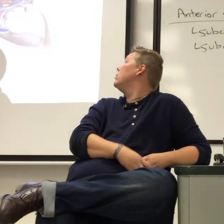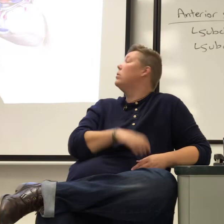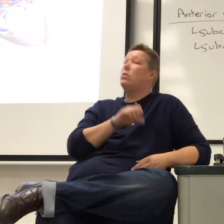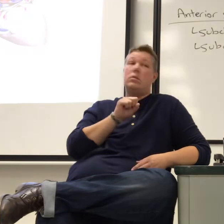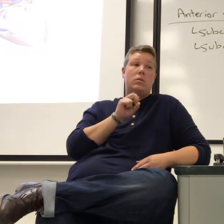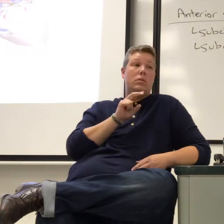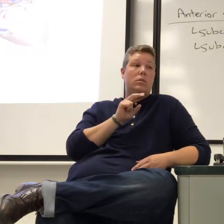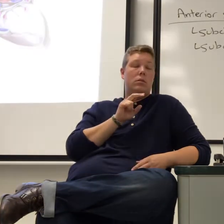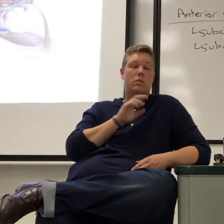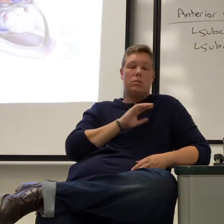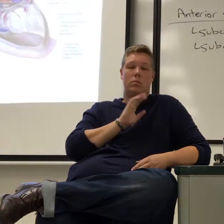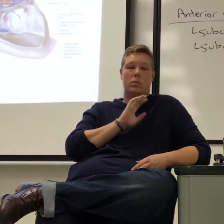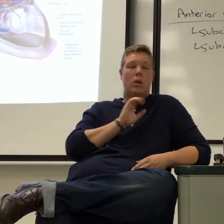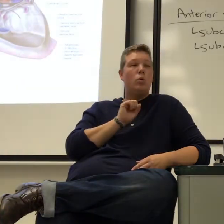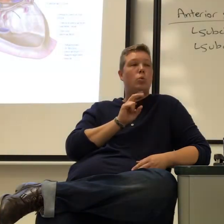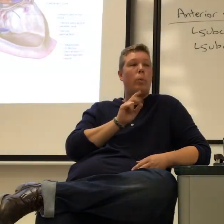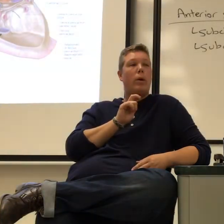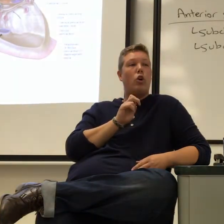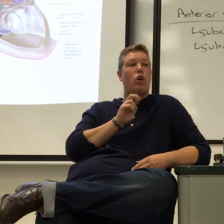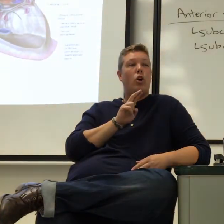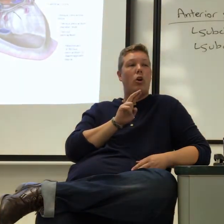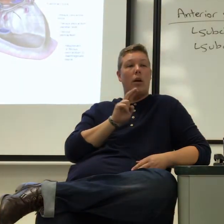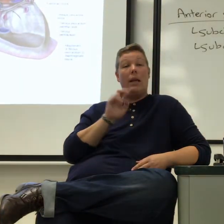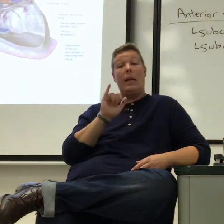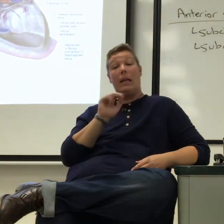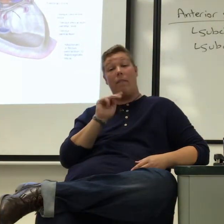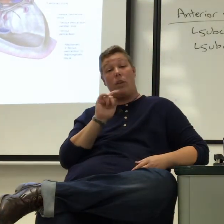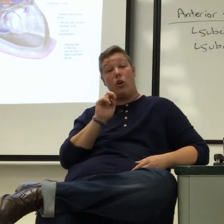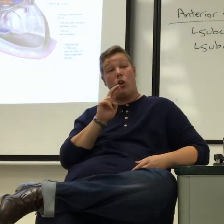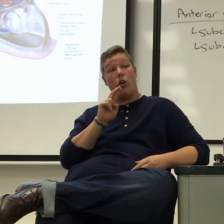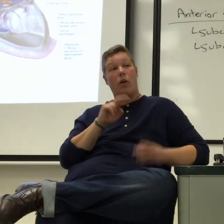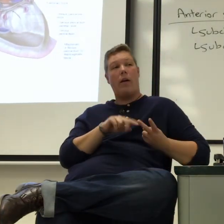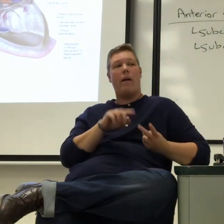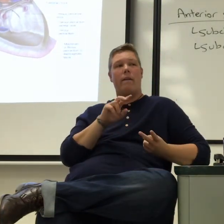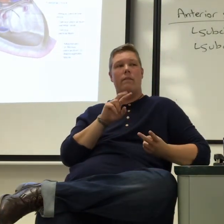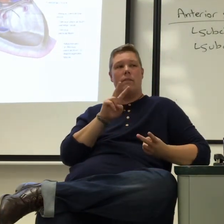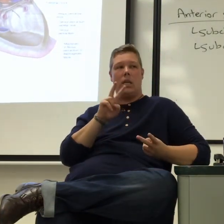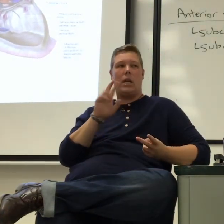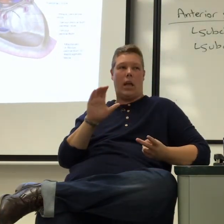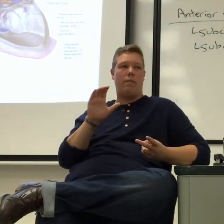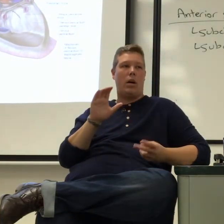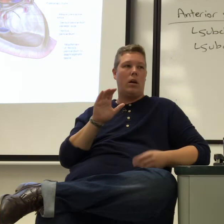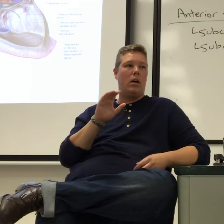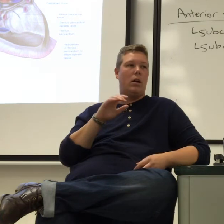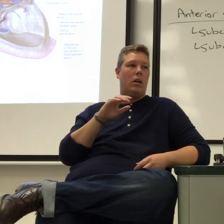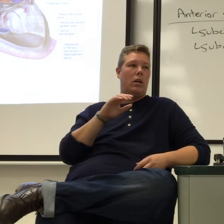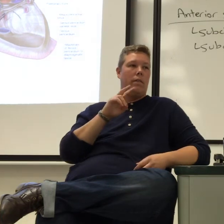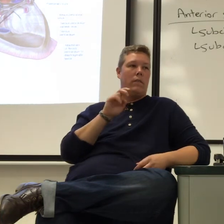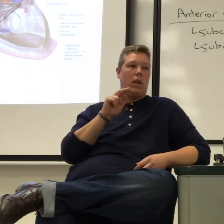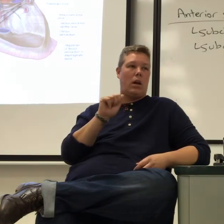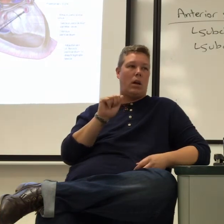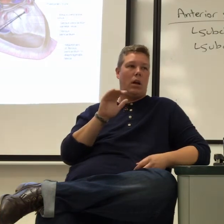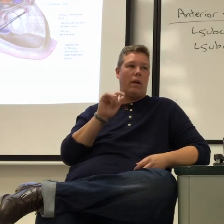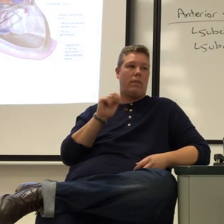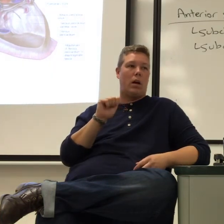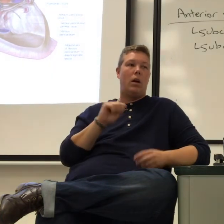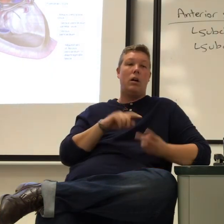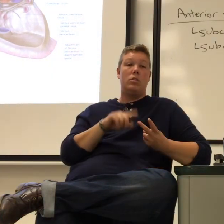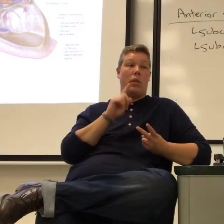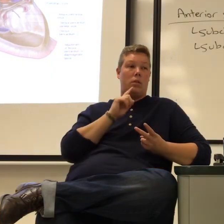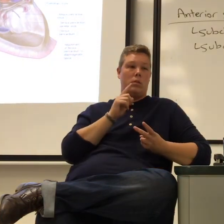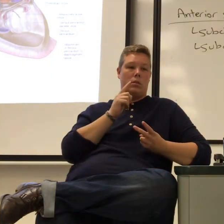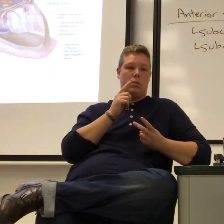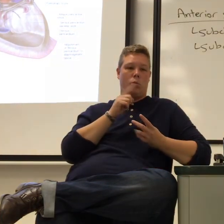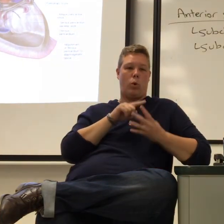Subclavian, superior, inferior vena cava. You also have to cut 1, 2, 3, 4